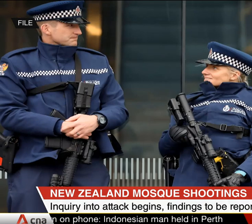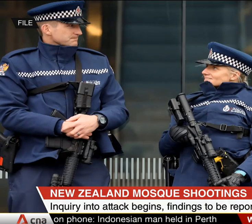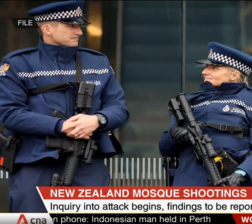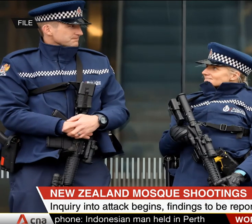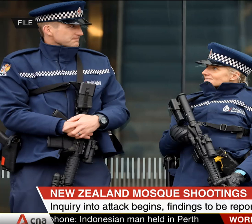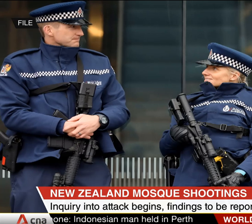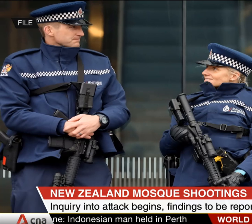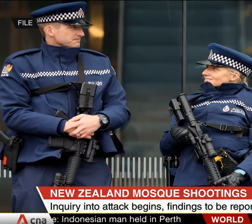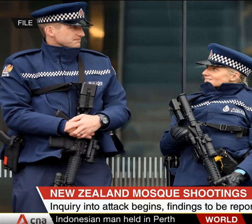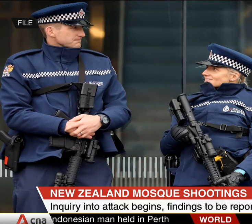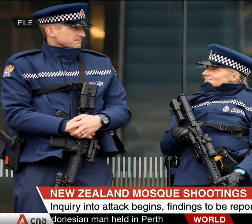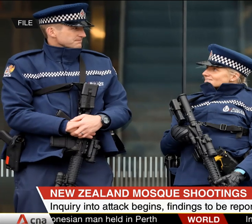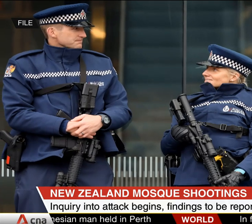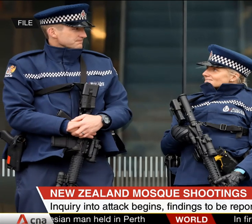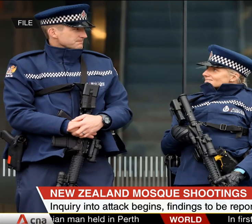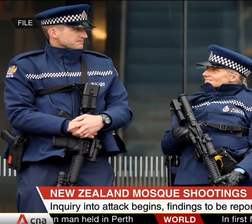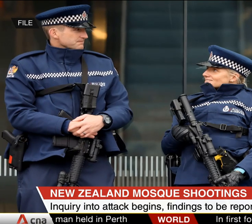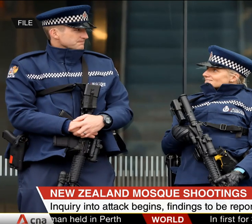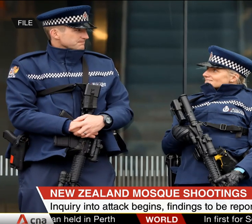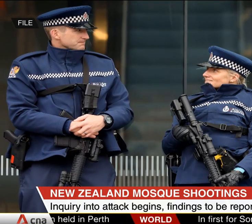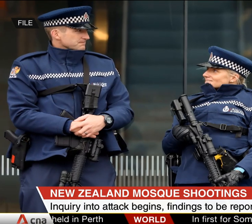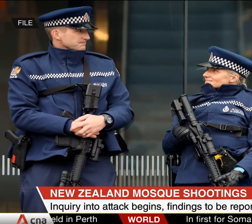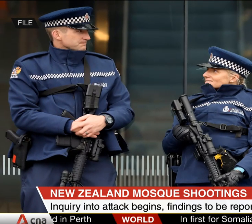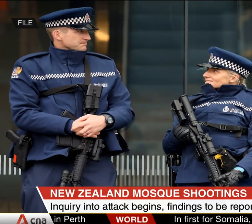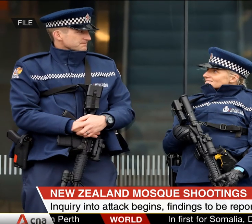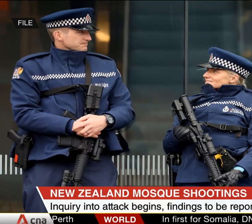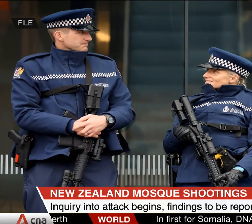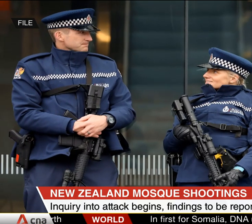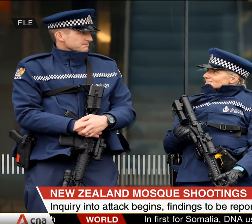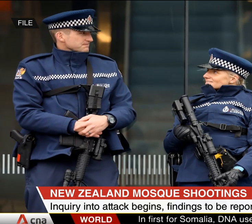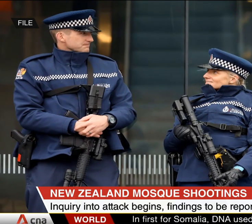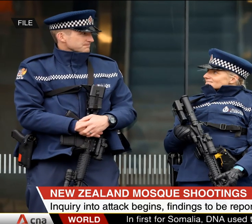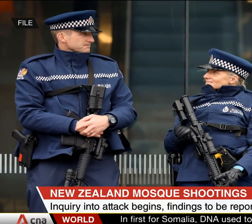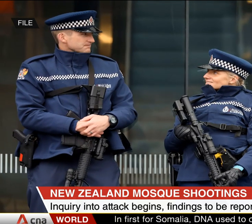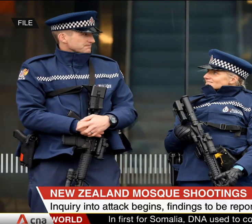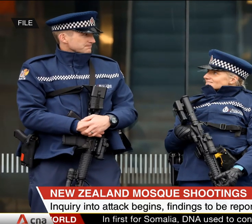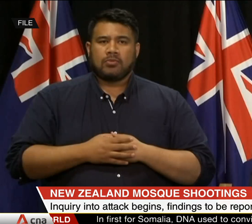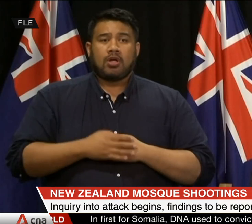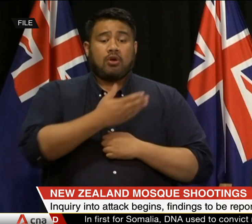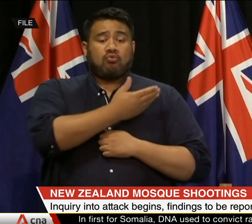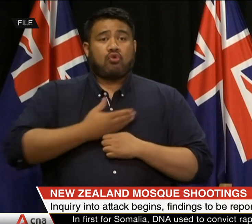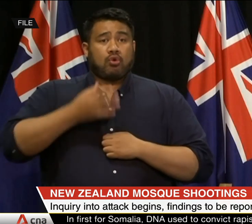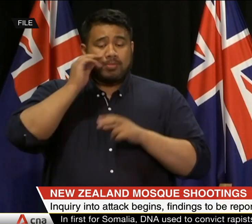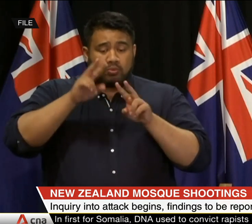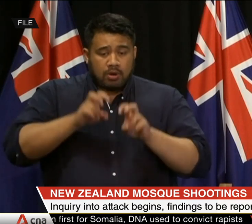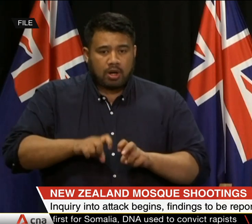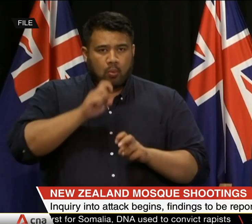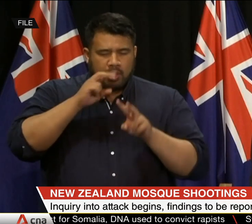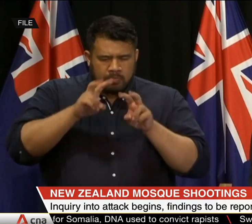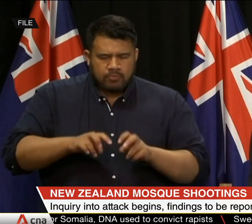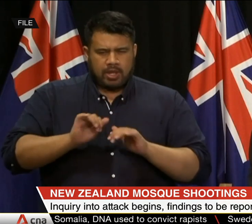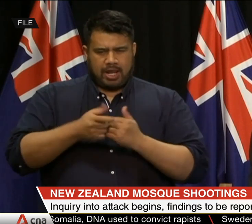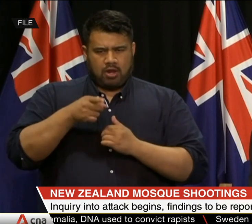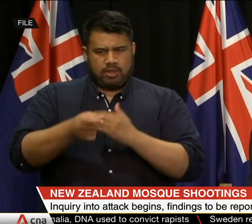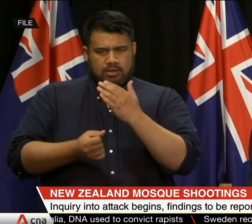New Zealand's Royal Commission is due to report its findings by the 10th of December this year. This week, Prime Minister Jacinda Ardern